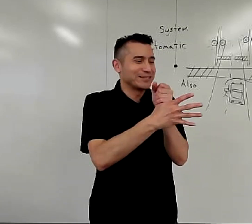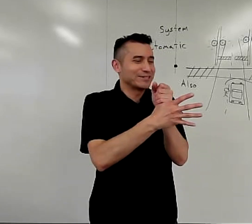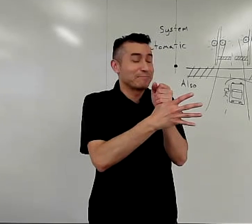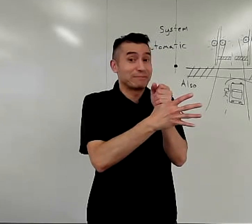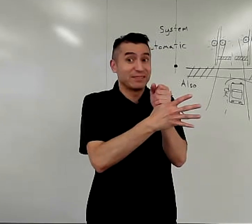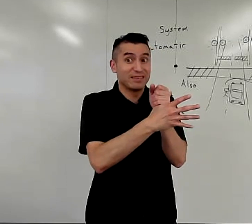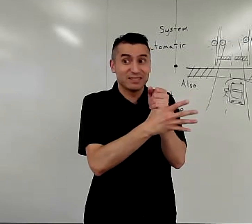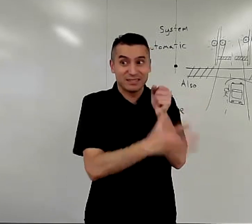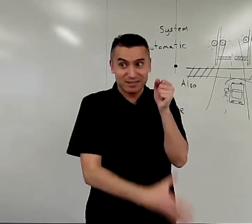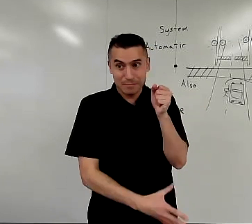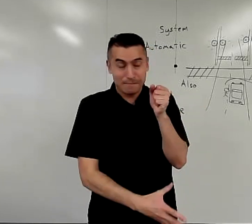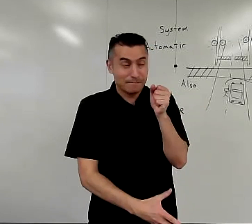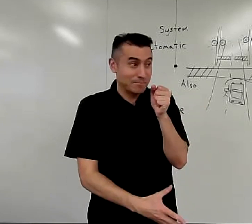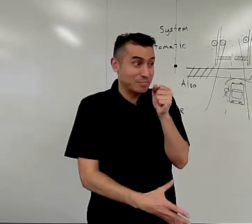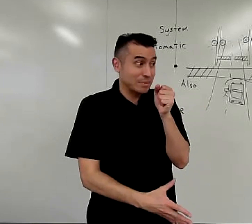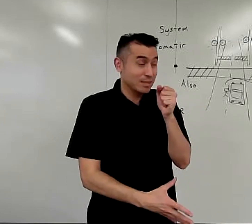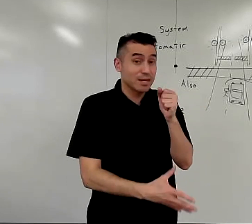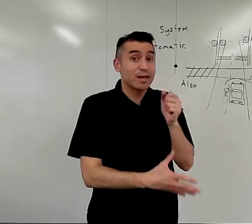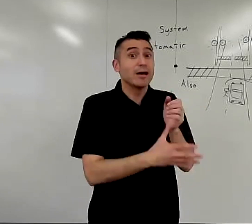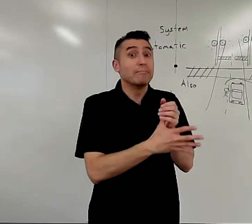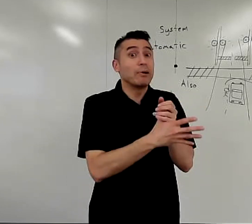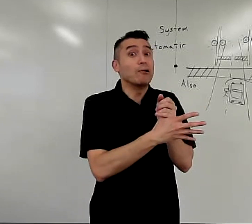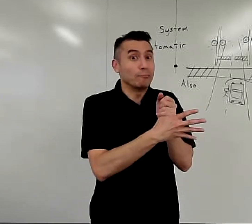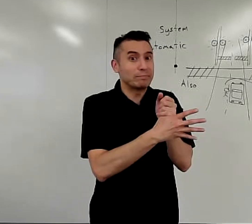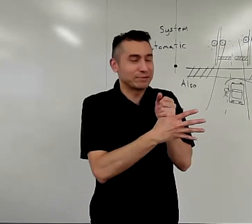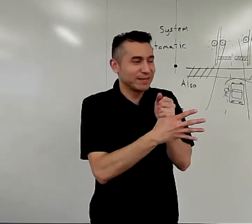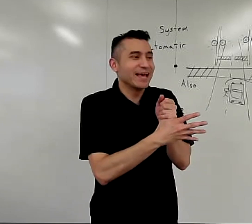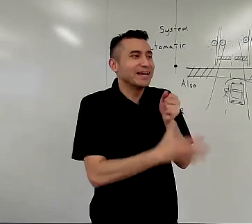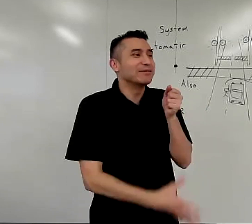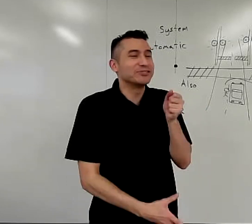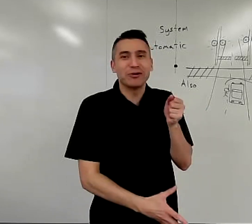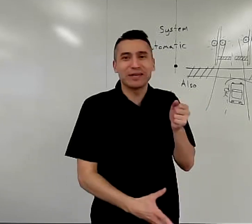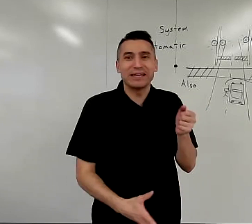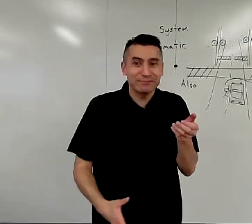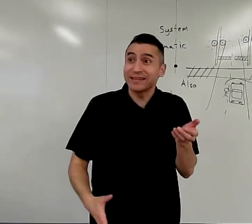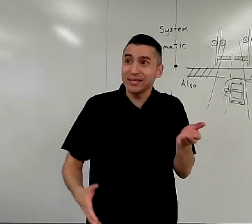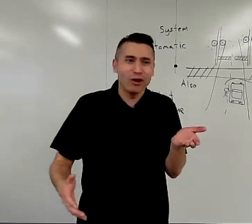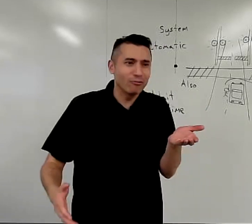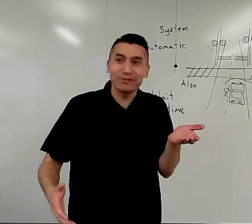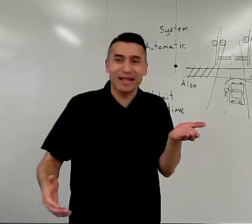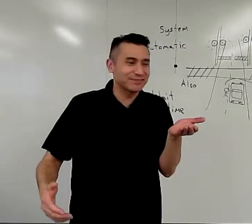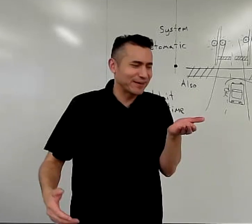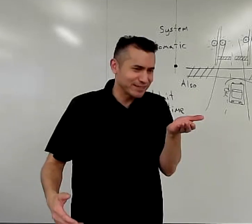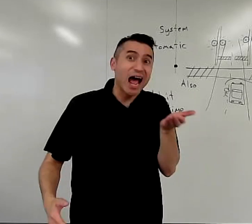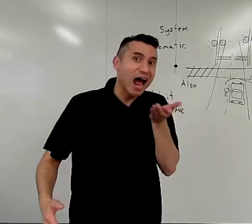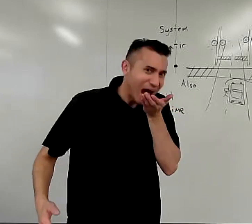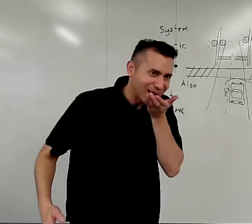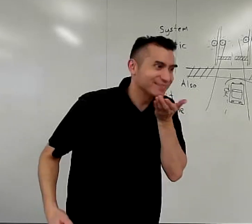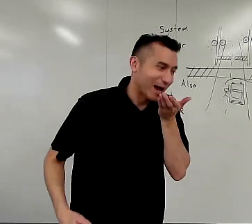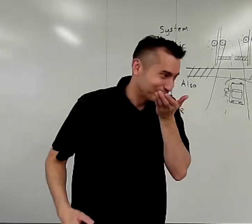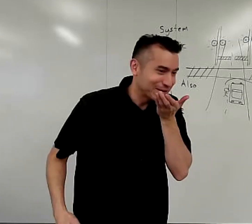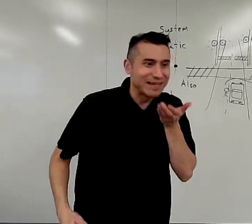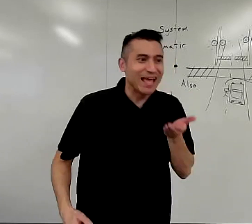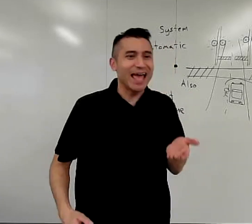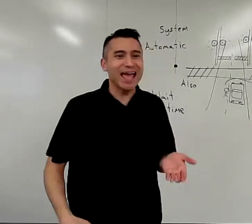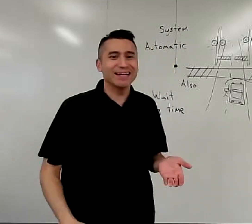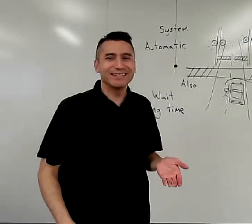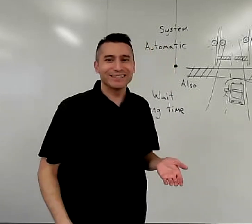on this topic, but this. Who? He was joking. He was like, you know, with classifiers. And,